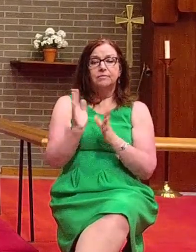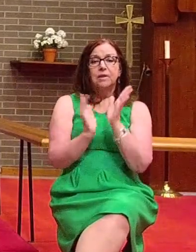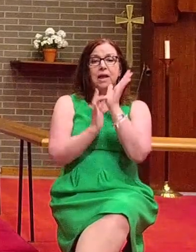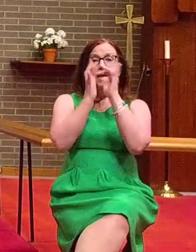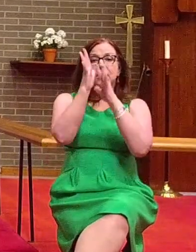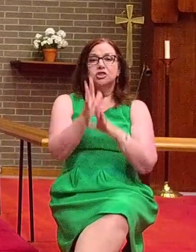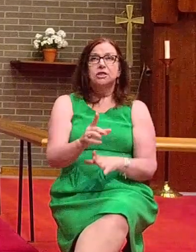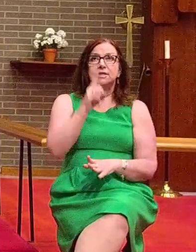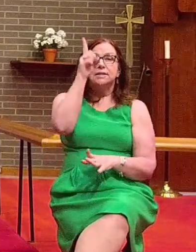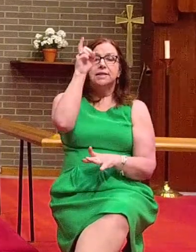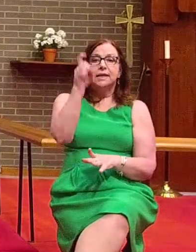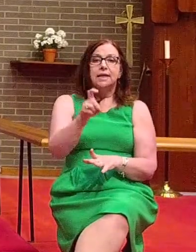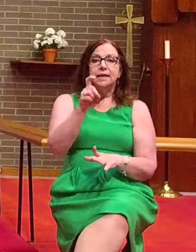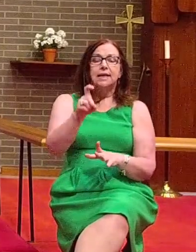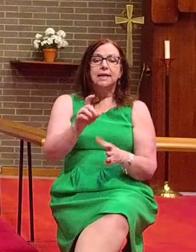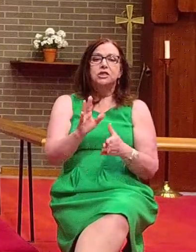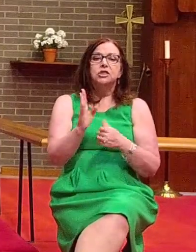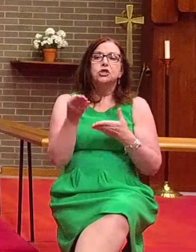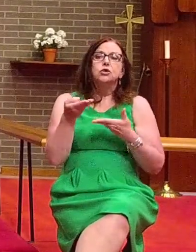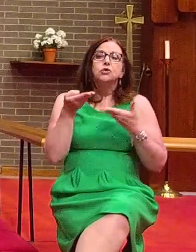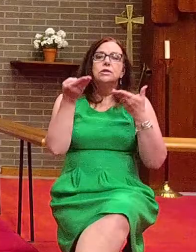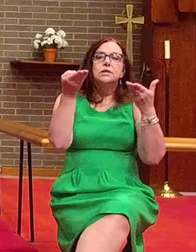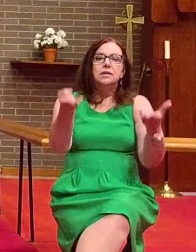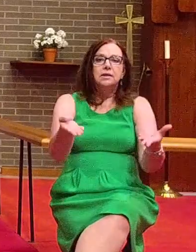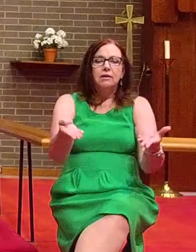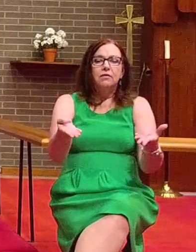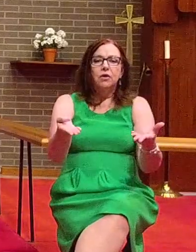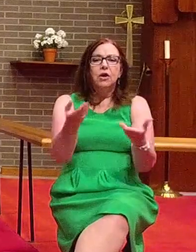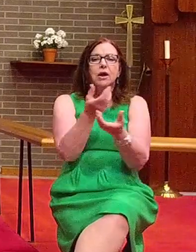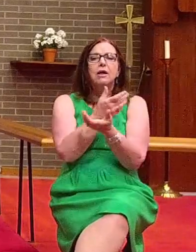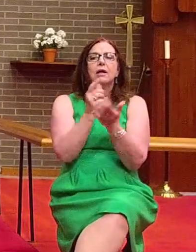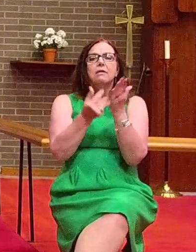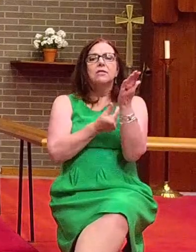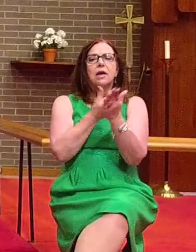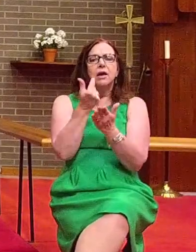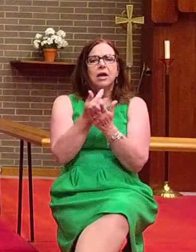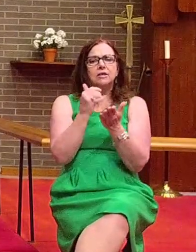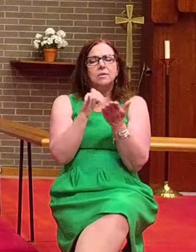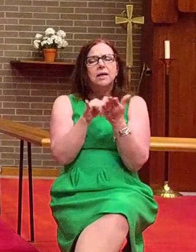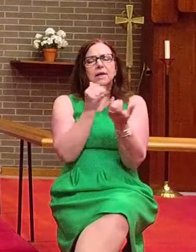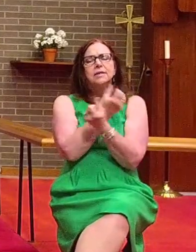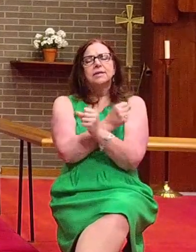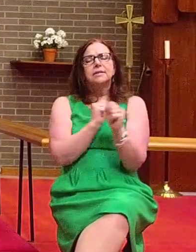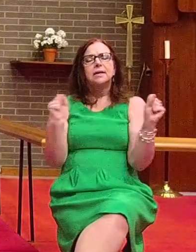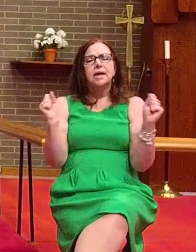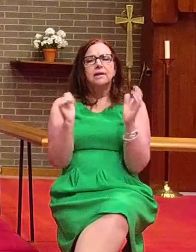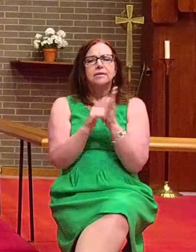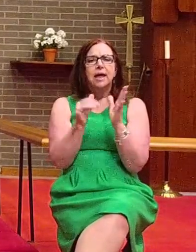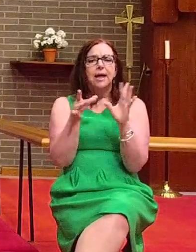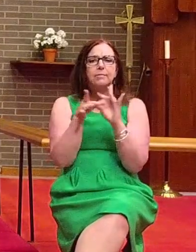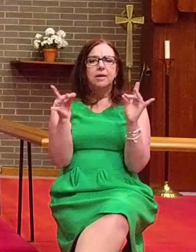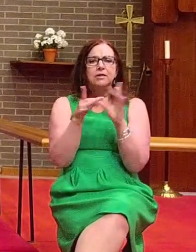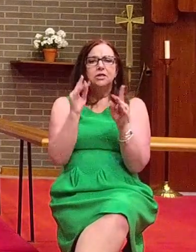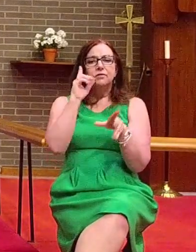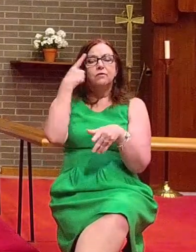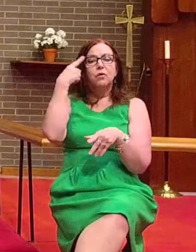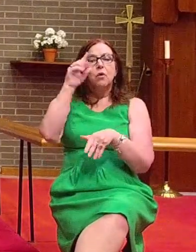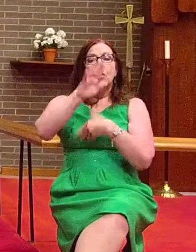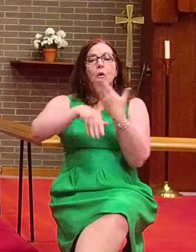Jesus needs to deliver the saving gospel message to all